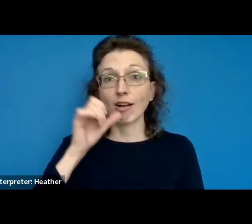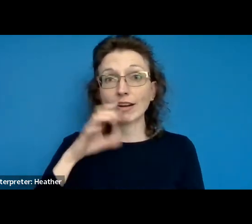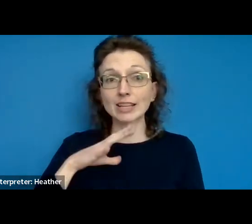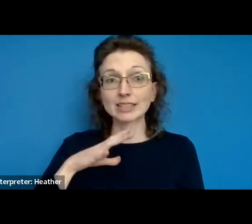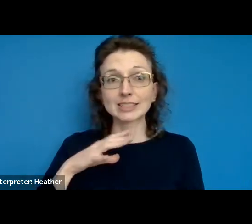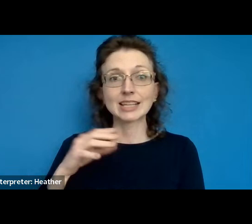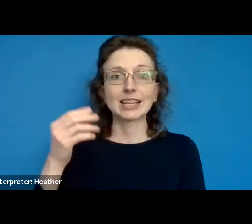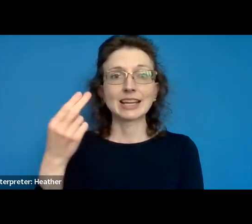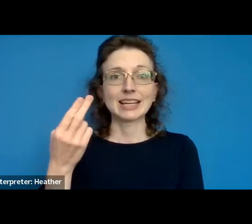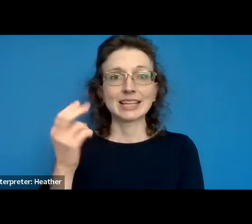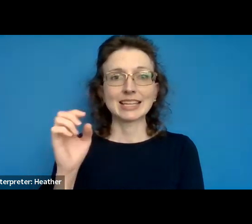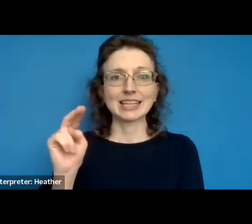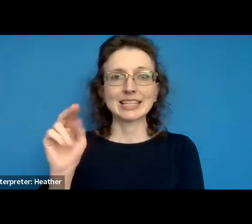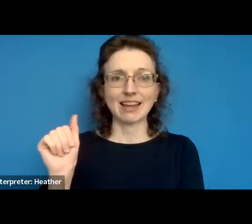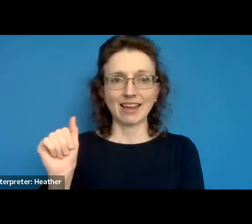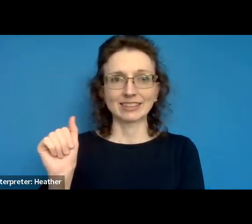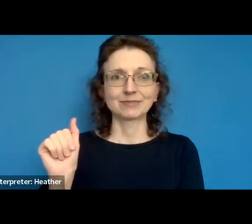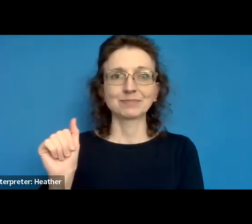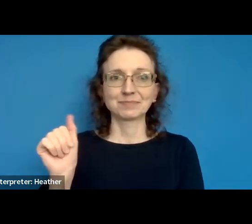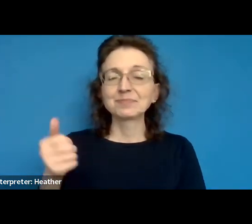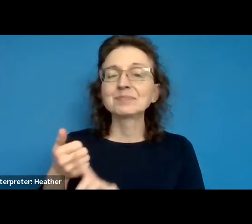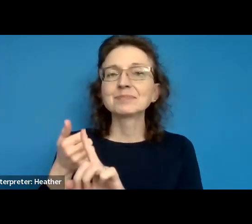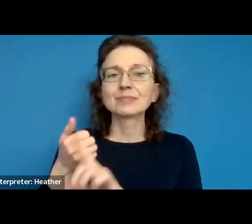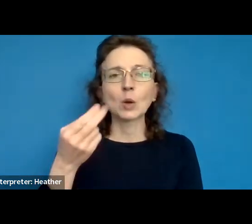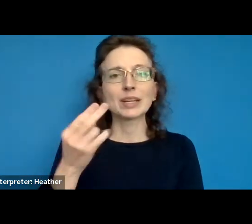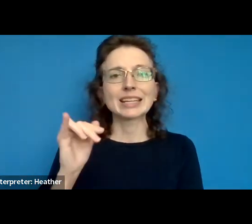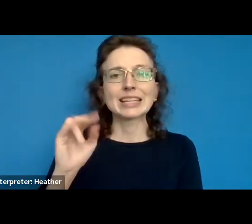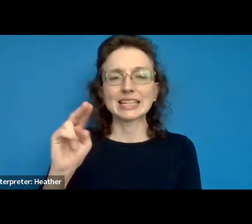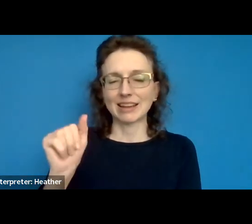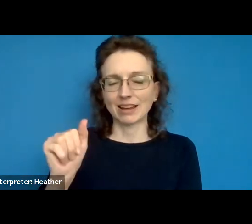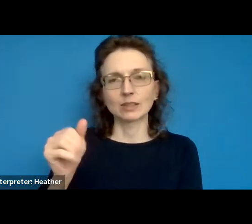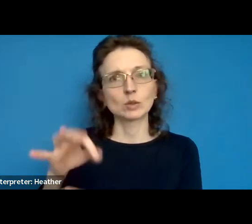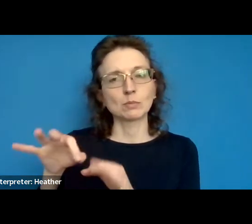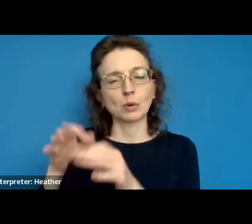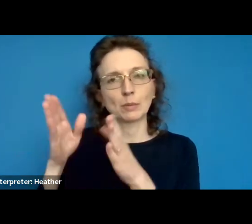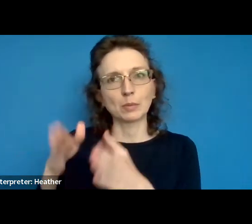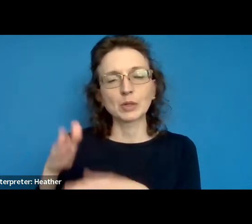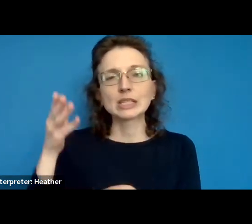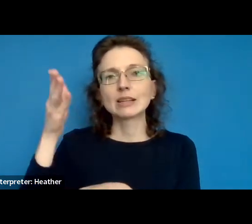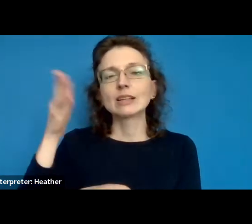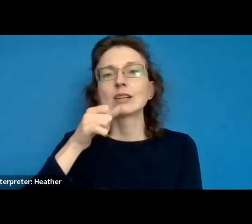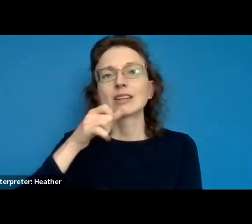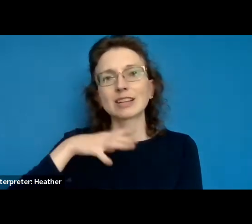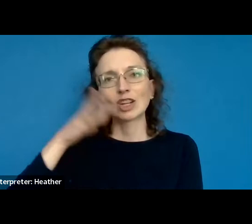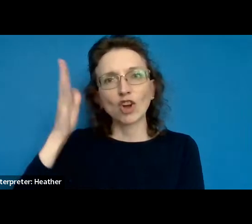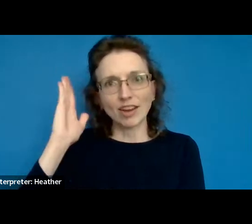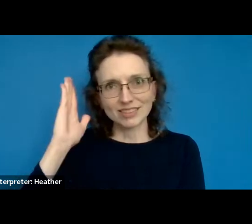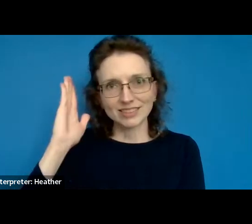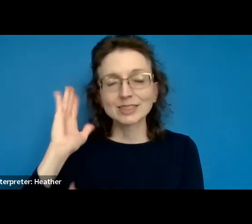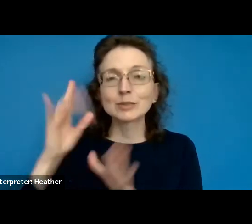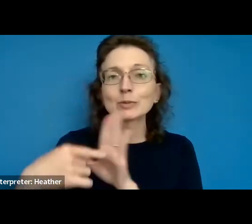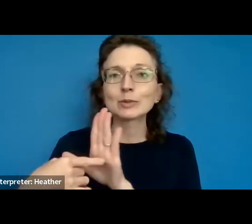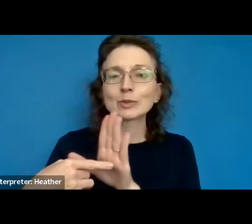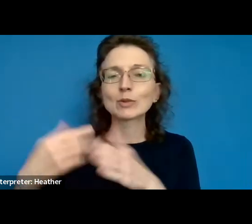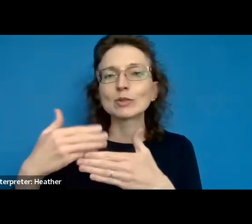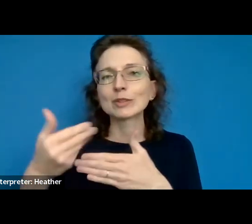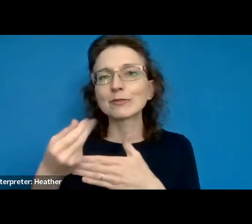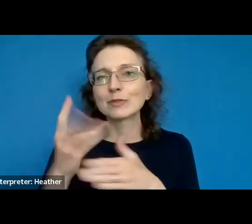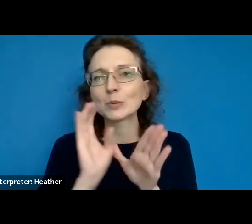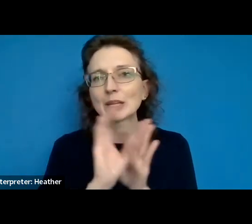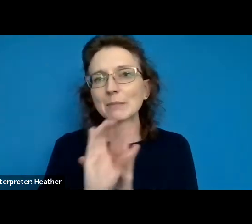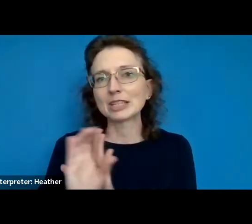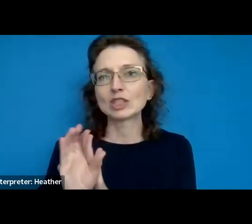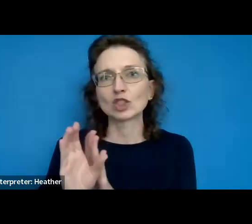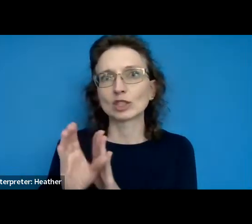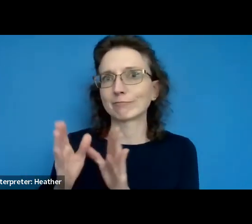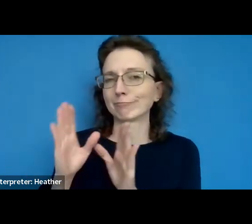And Hina is an important individual. She's a goddess. And I'm going to show you the next few images will be just